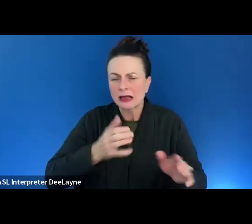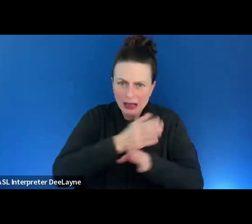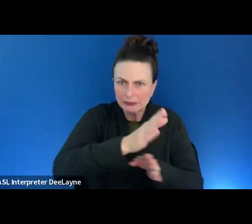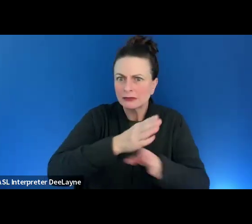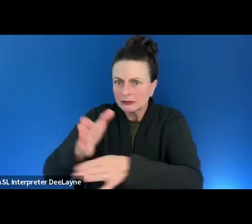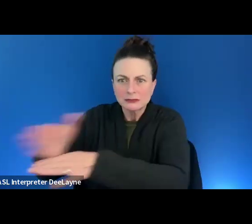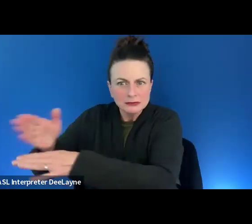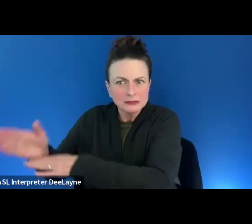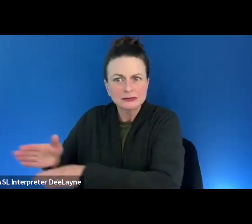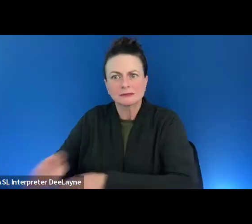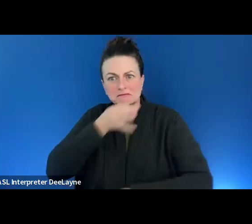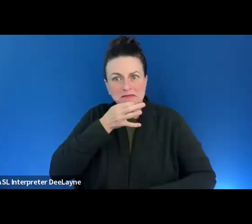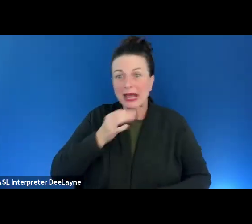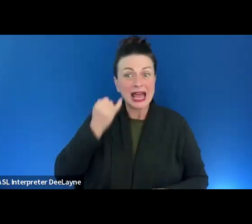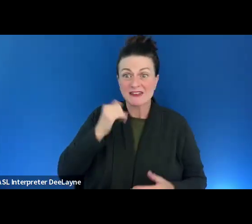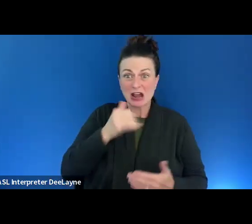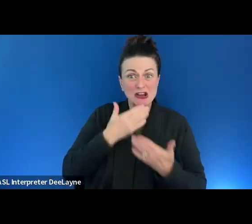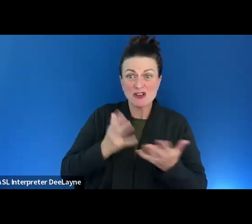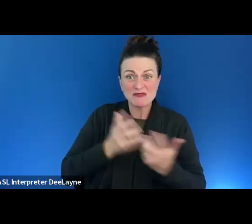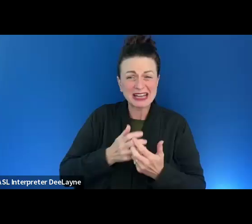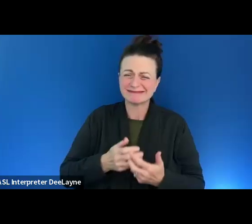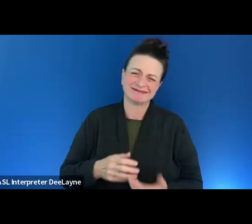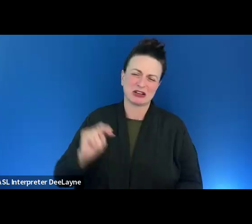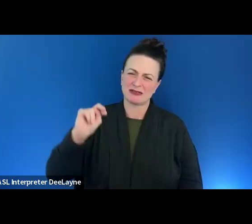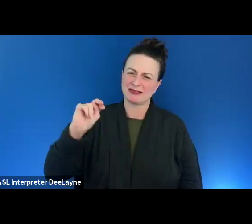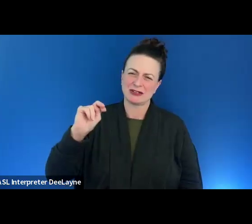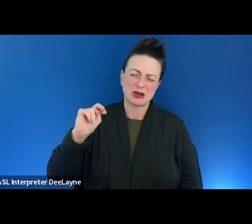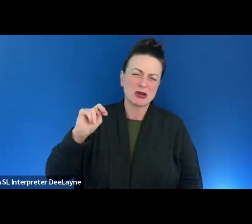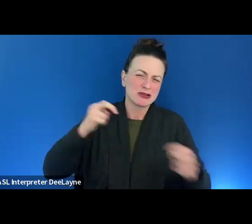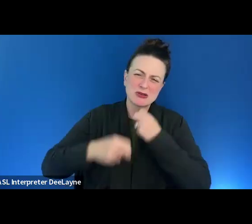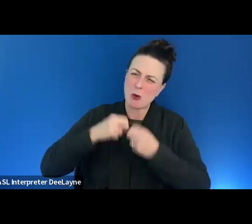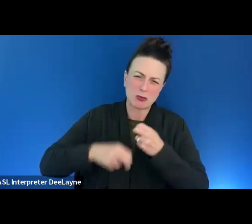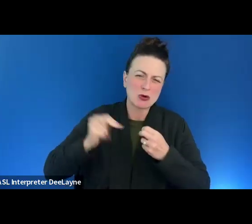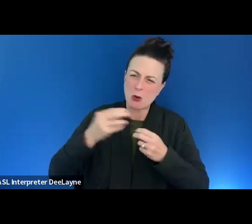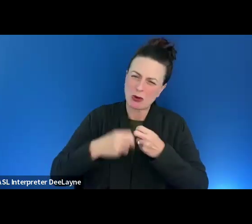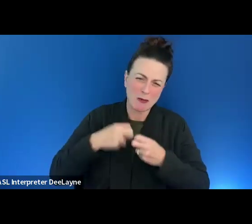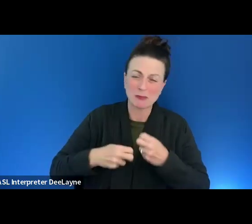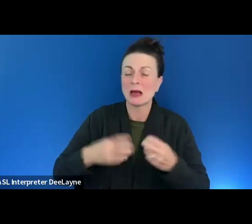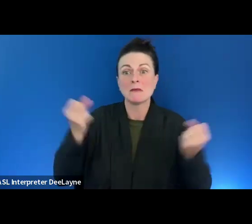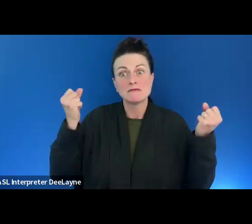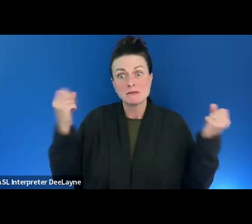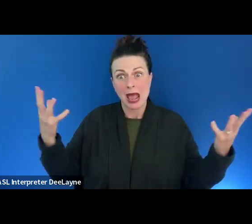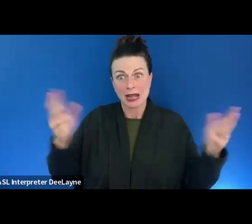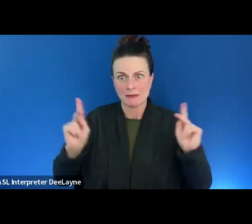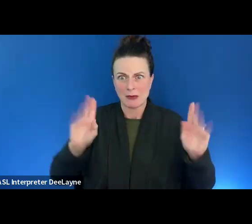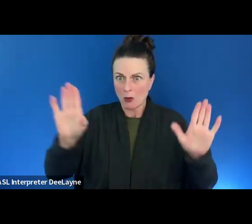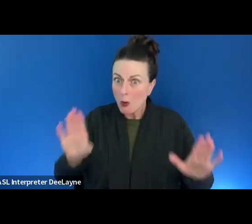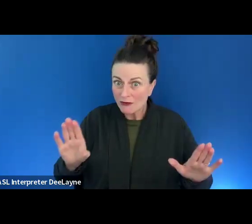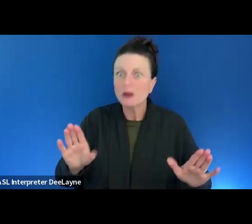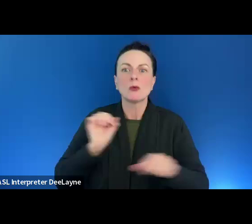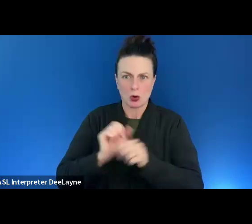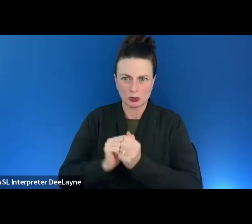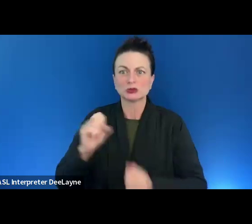areas of specialty. And if you don't have a good fit, not a problem. You can always find someone else. There's plenty of wonderful people that do work with